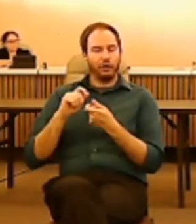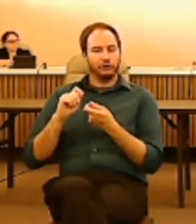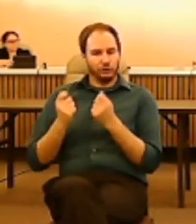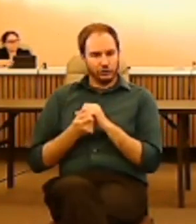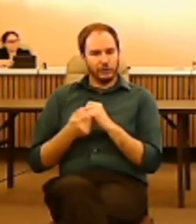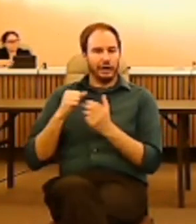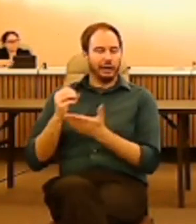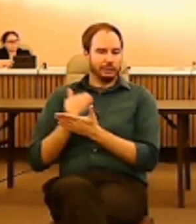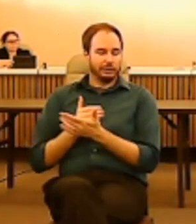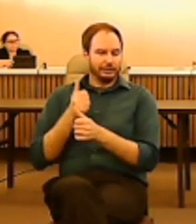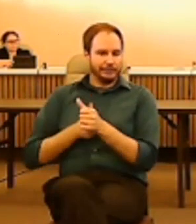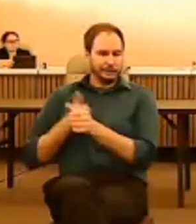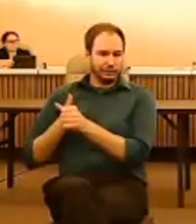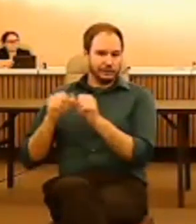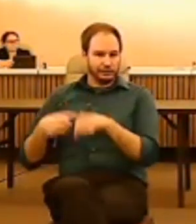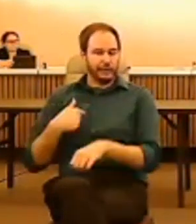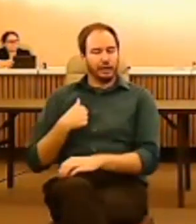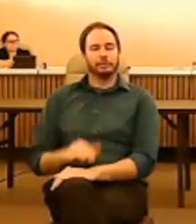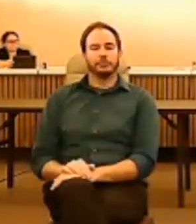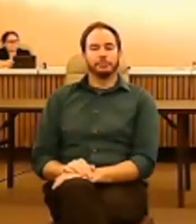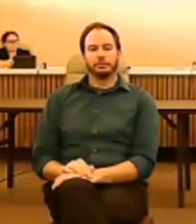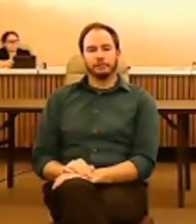them. I'm sorry.